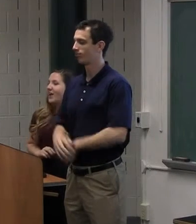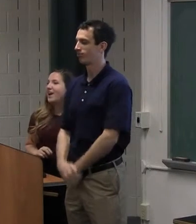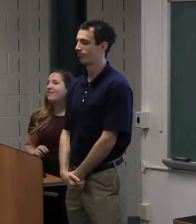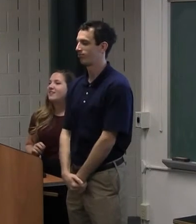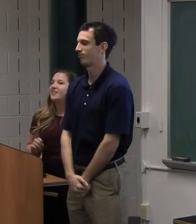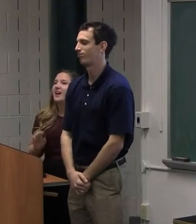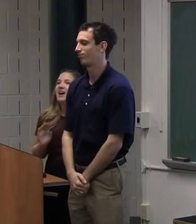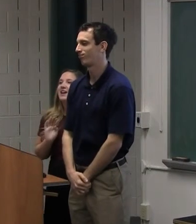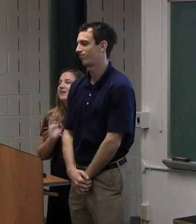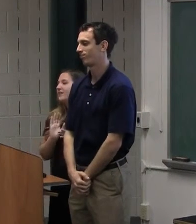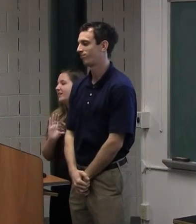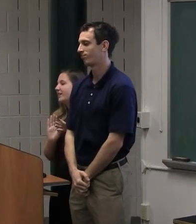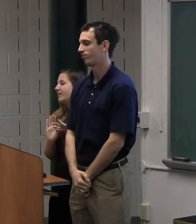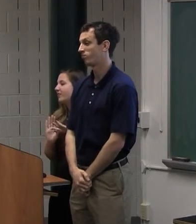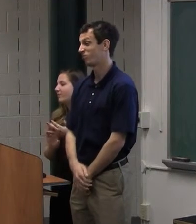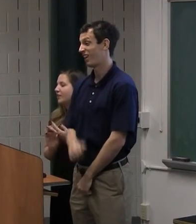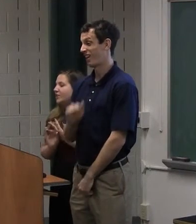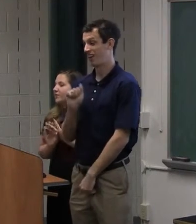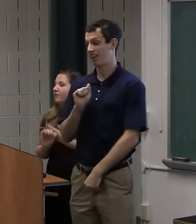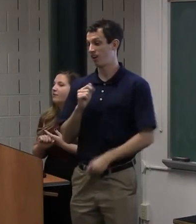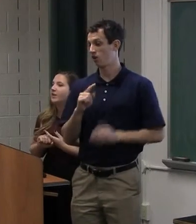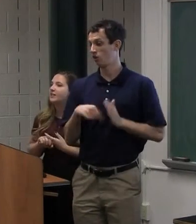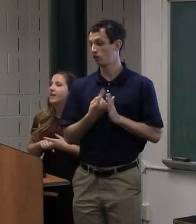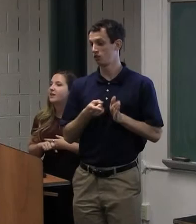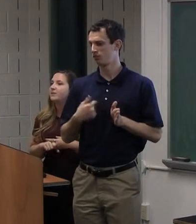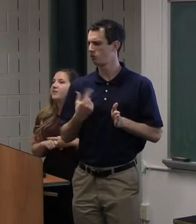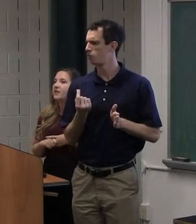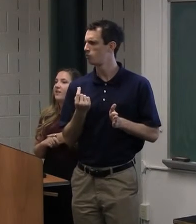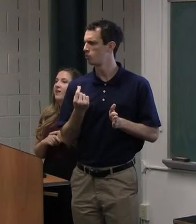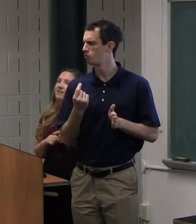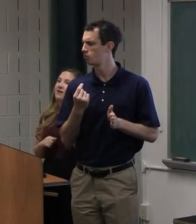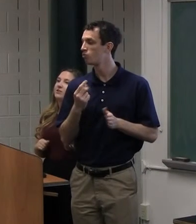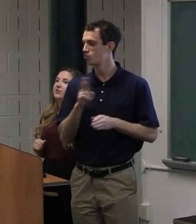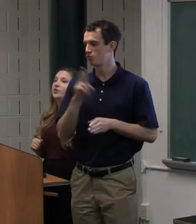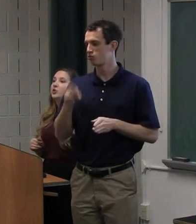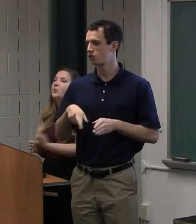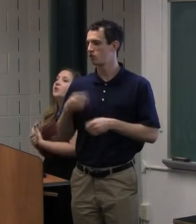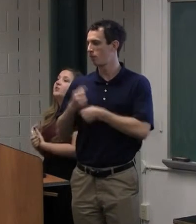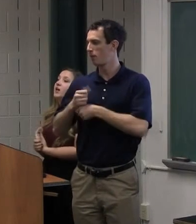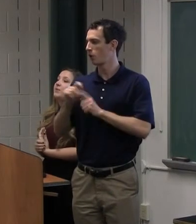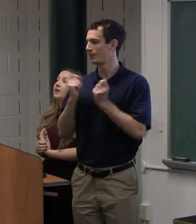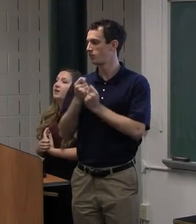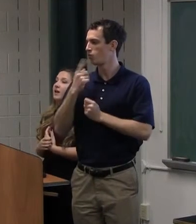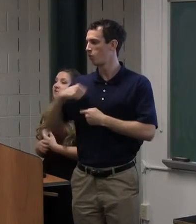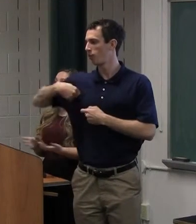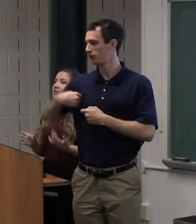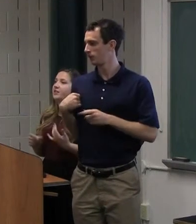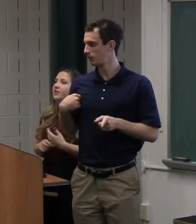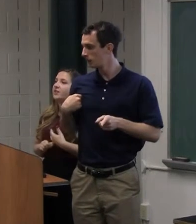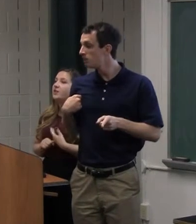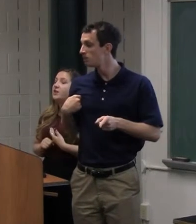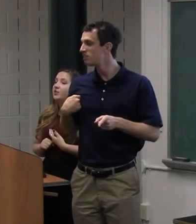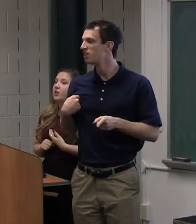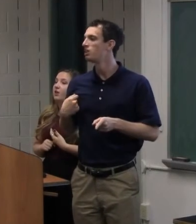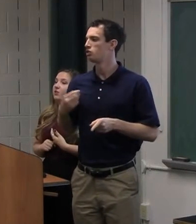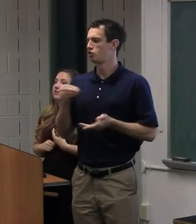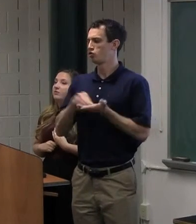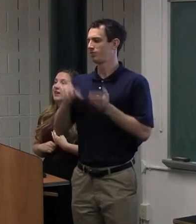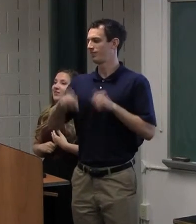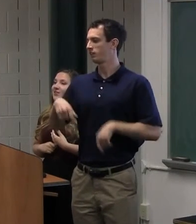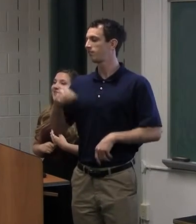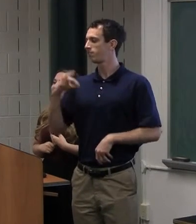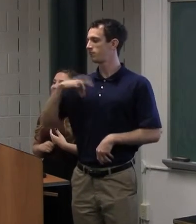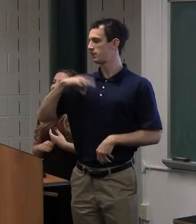So for A hours, I did Rochester Red Wings games. They allow student interpreters to come in and volunteer.